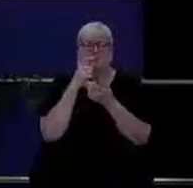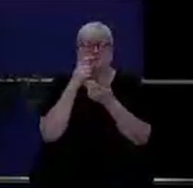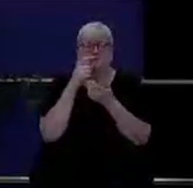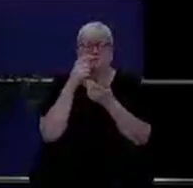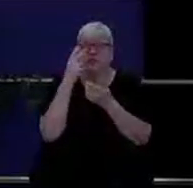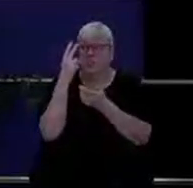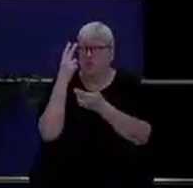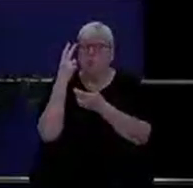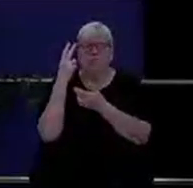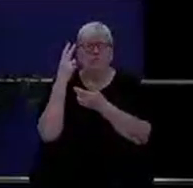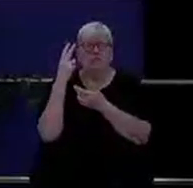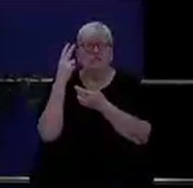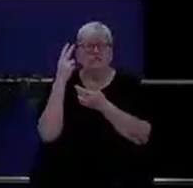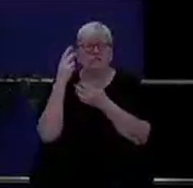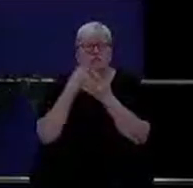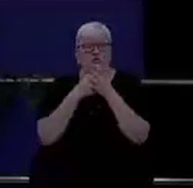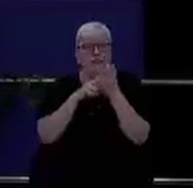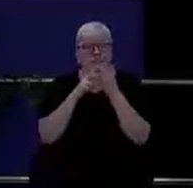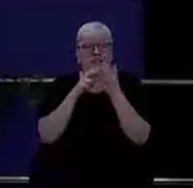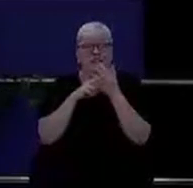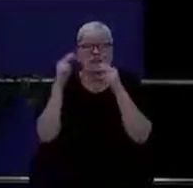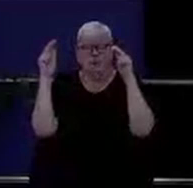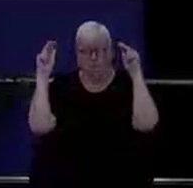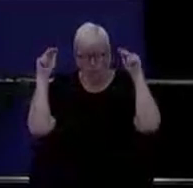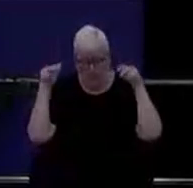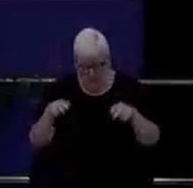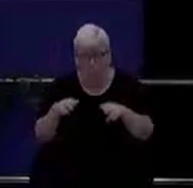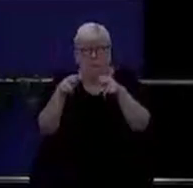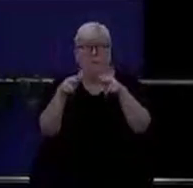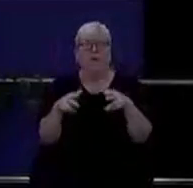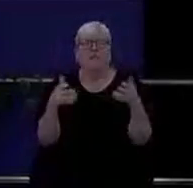of ravens appeared on the ridge and slid deftly downhill.